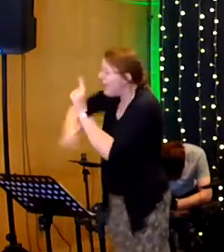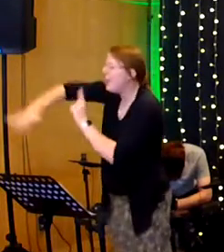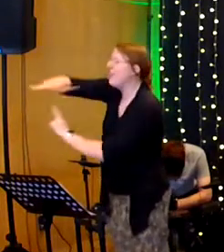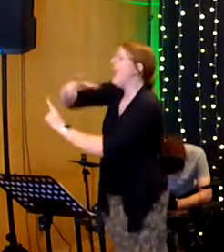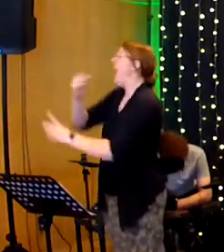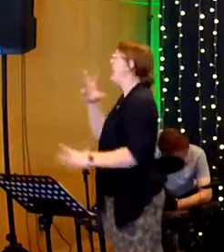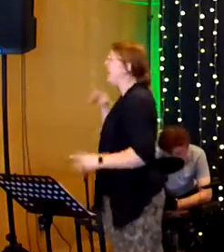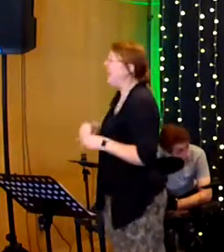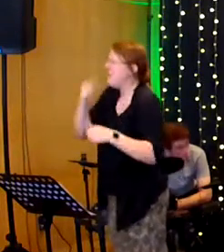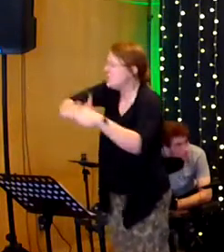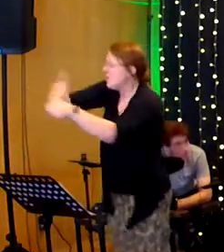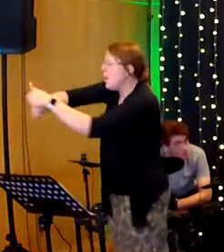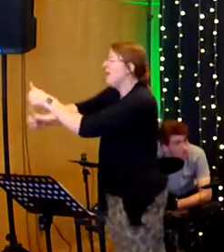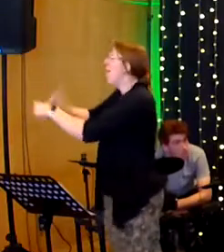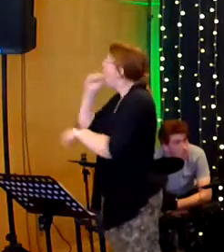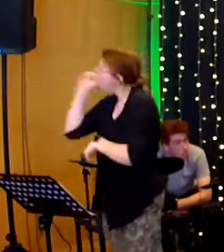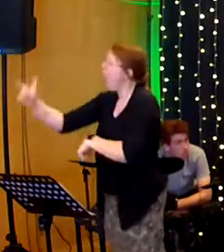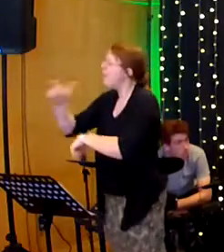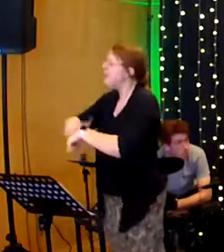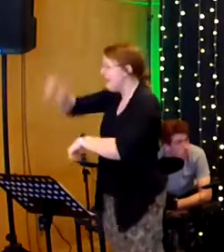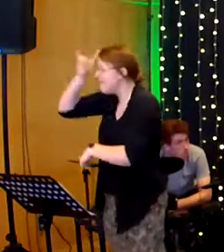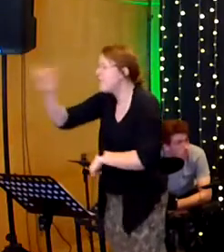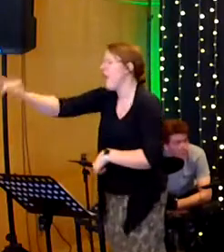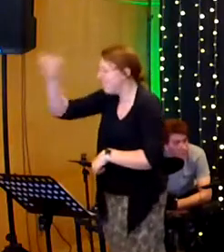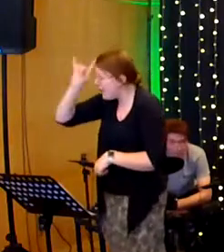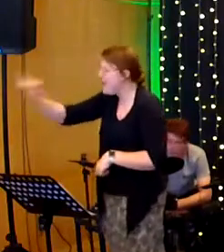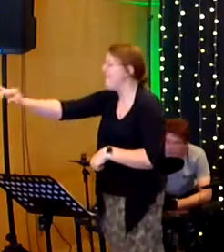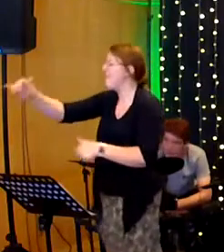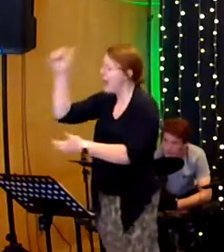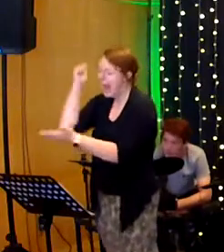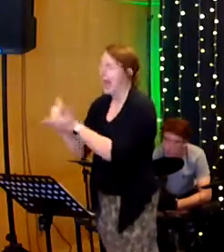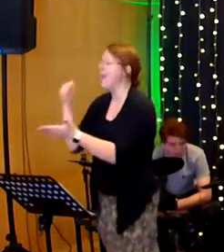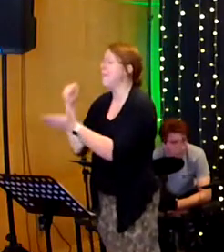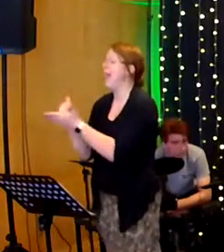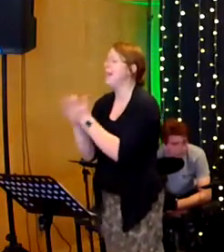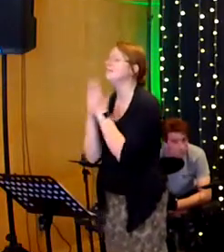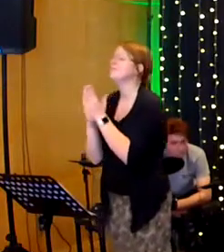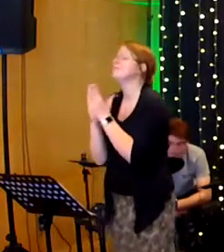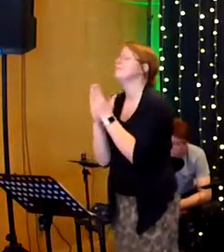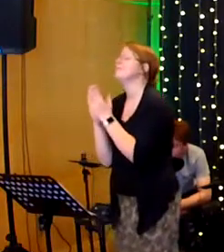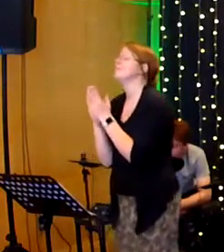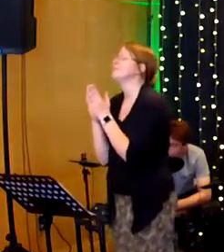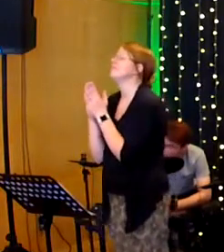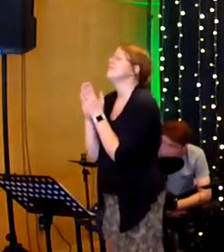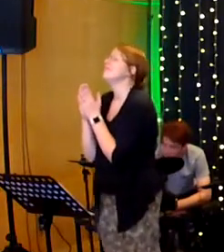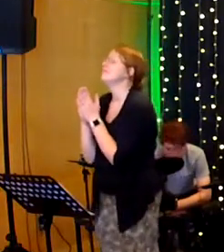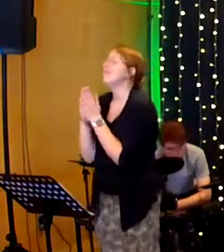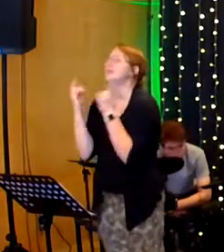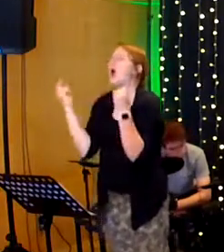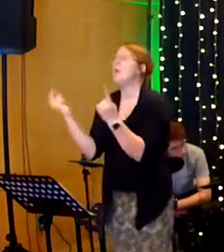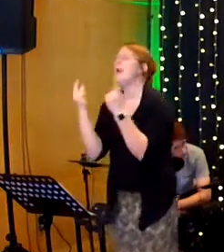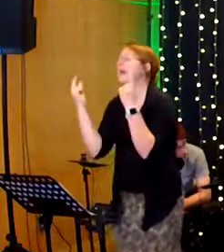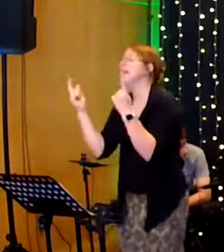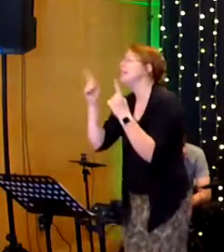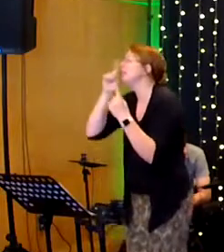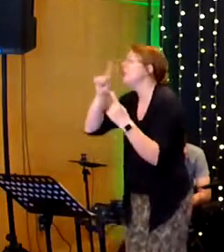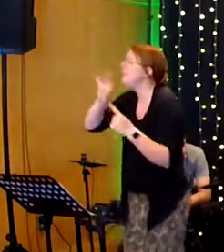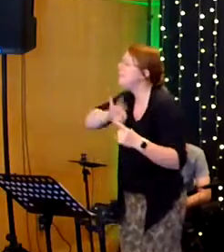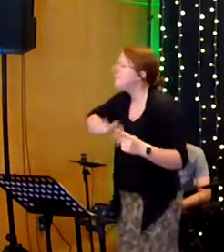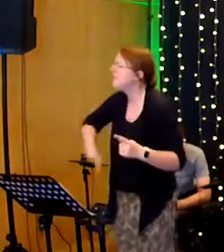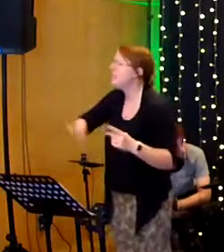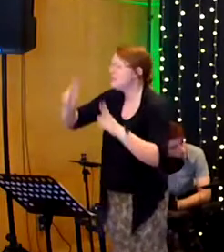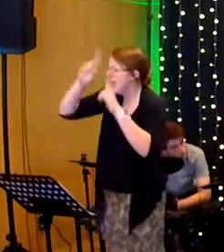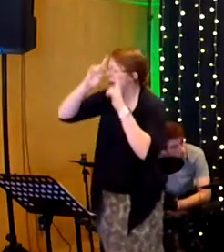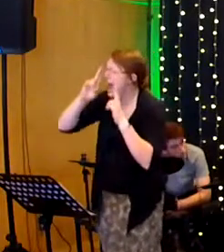at all times, forever and ever. Amen and amen. As always, it is a privilege and an honor